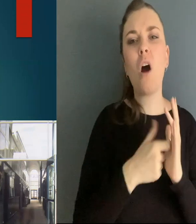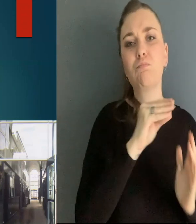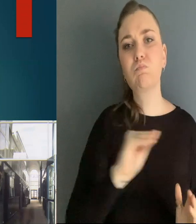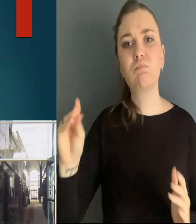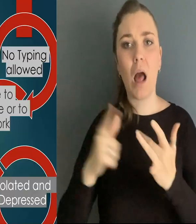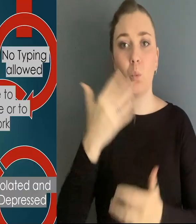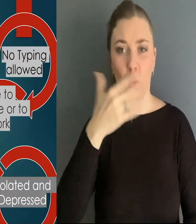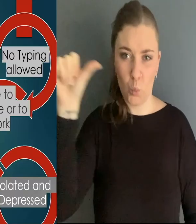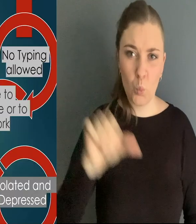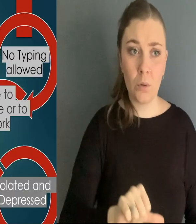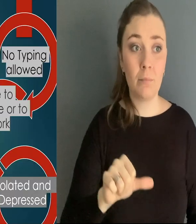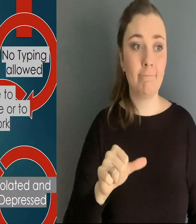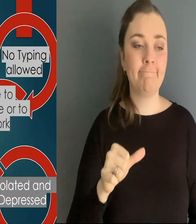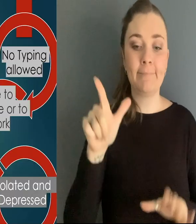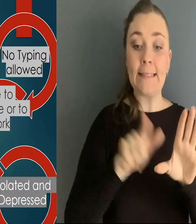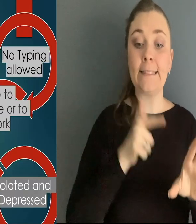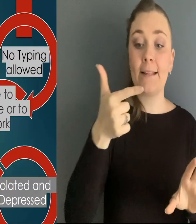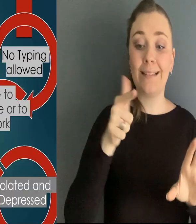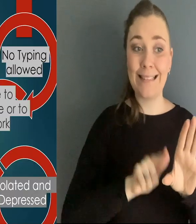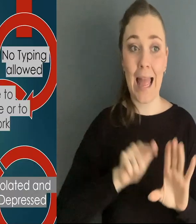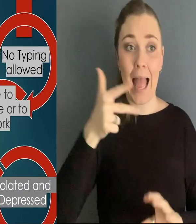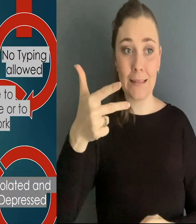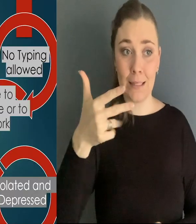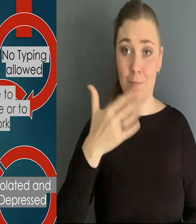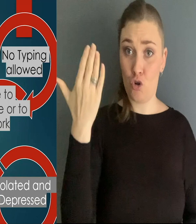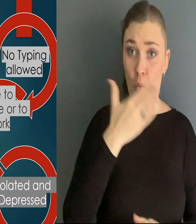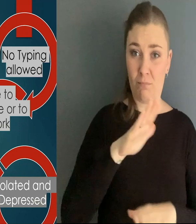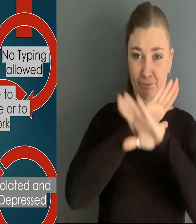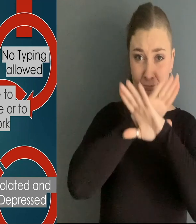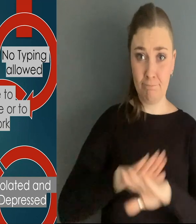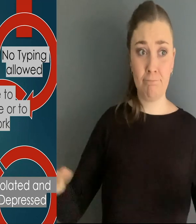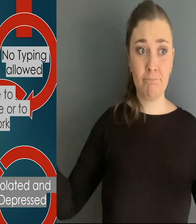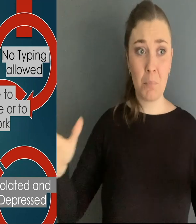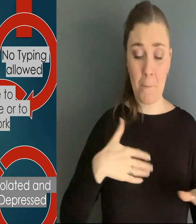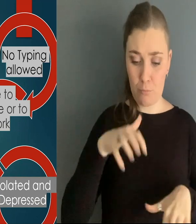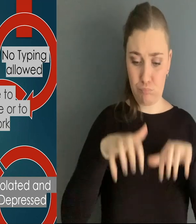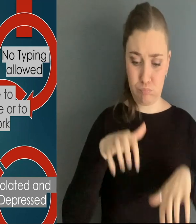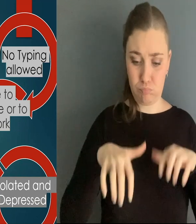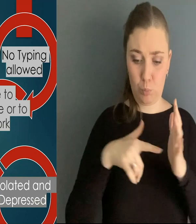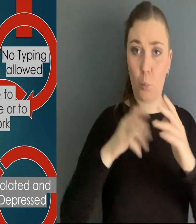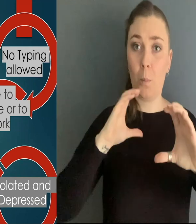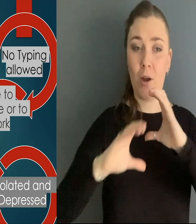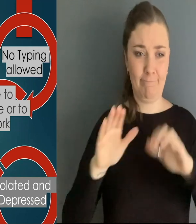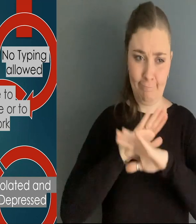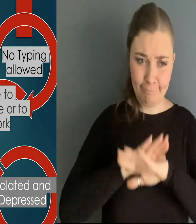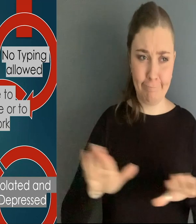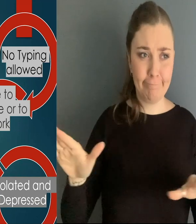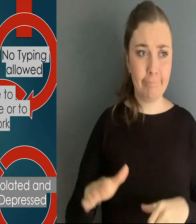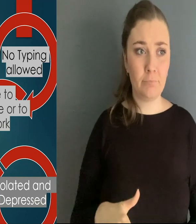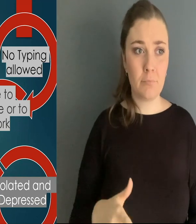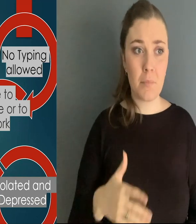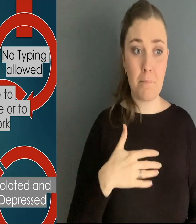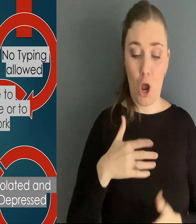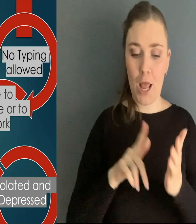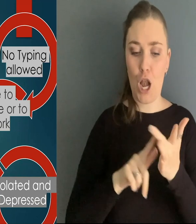school in years seven and eight the school prohibited by my typing to communicate my lie